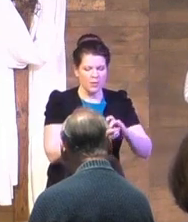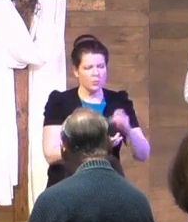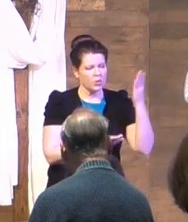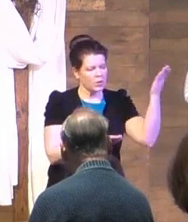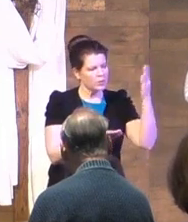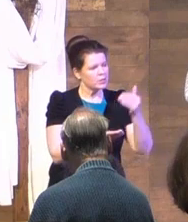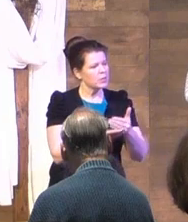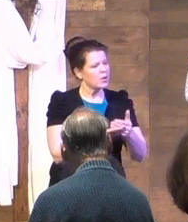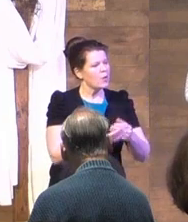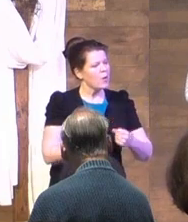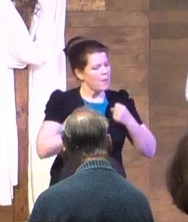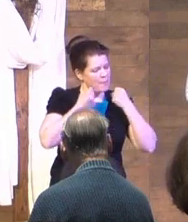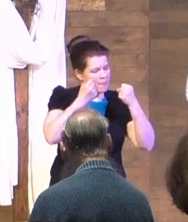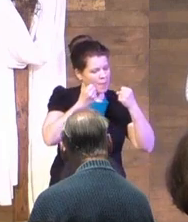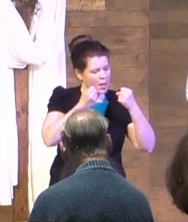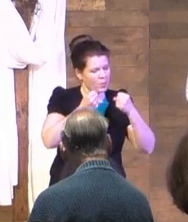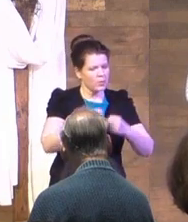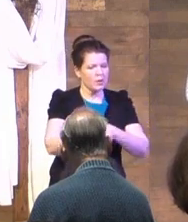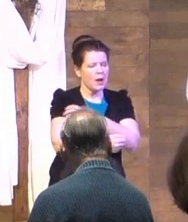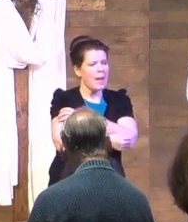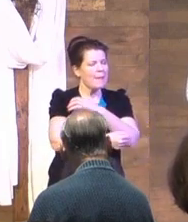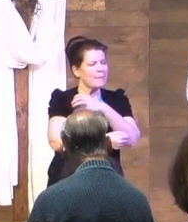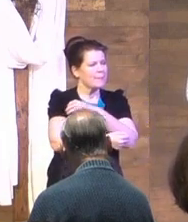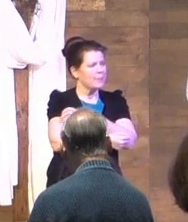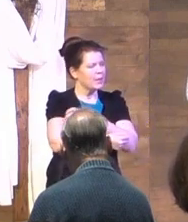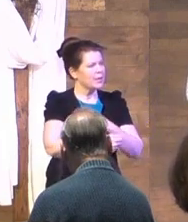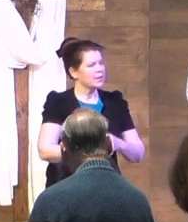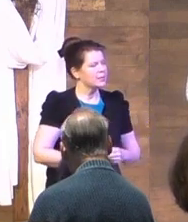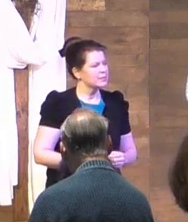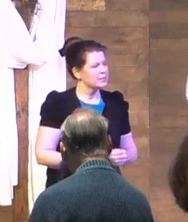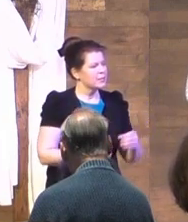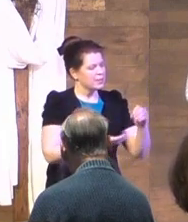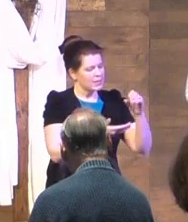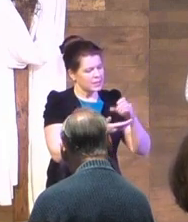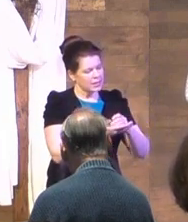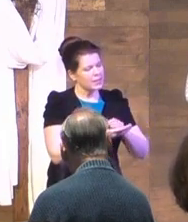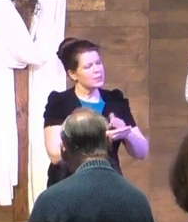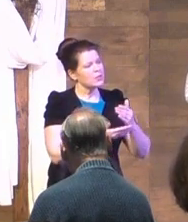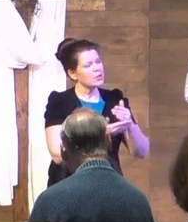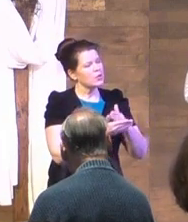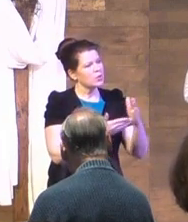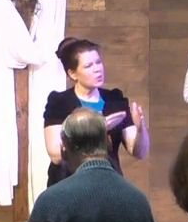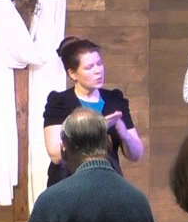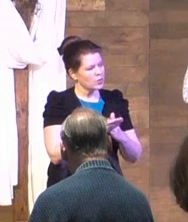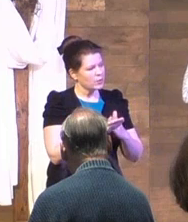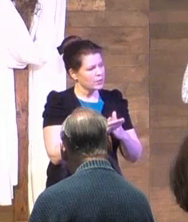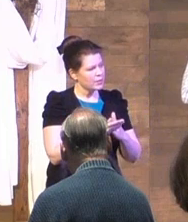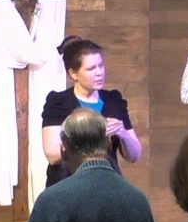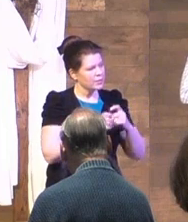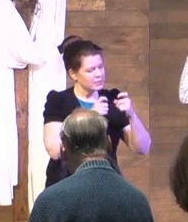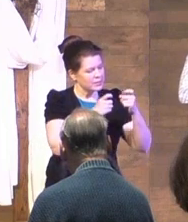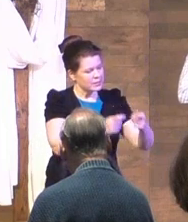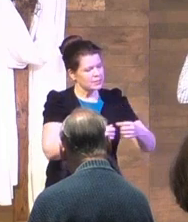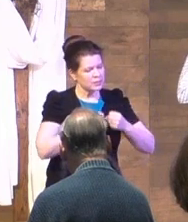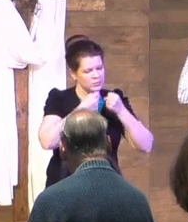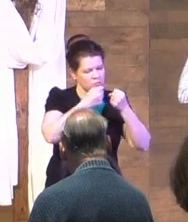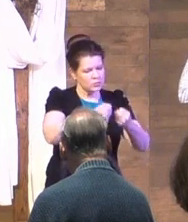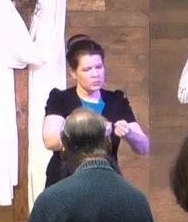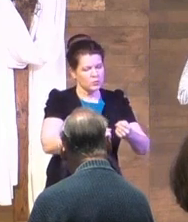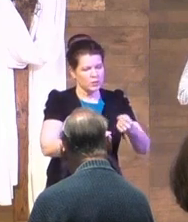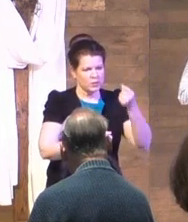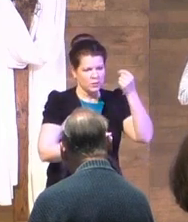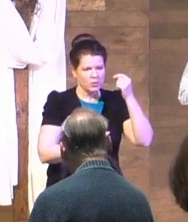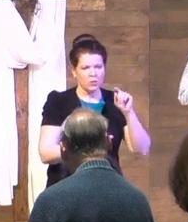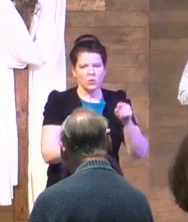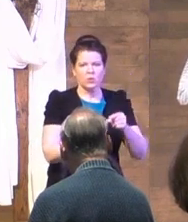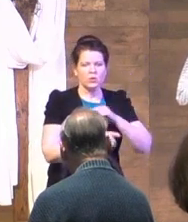might, and in your hand is to make great and to give strength to all. Let us